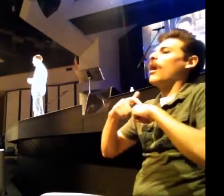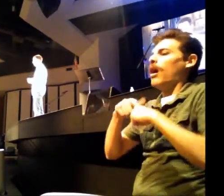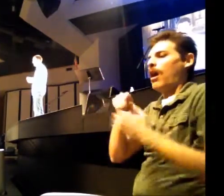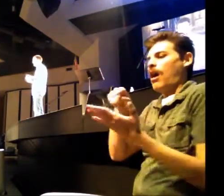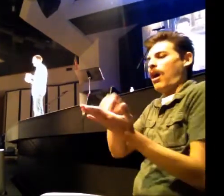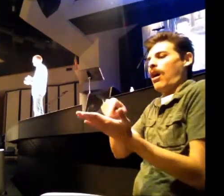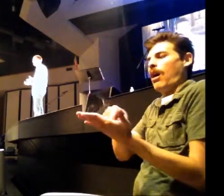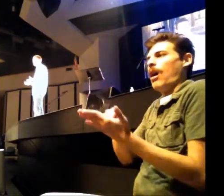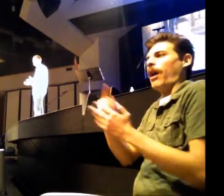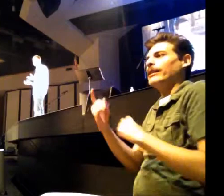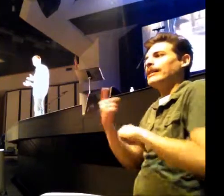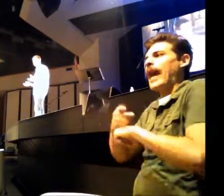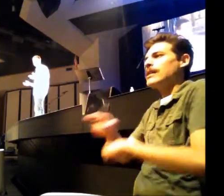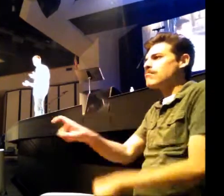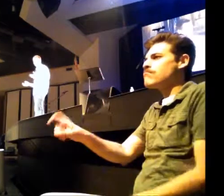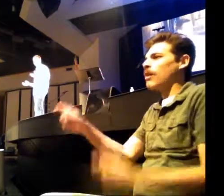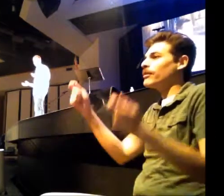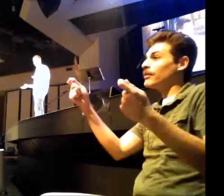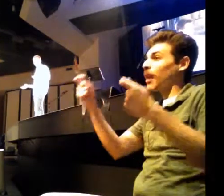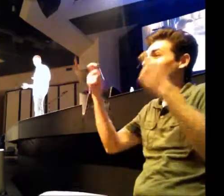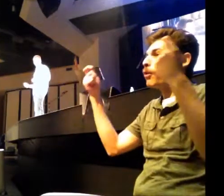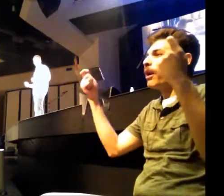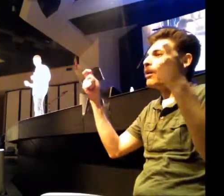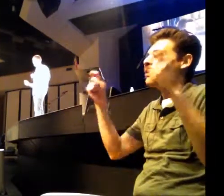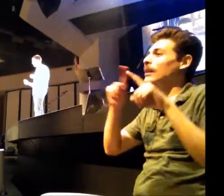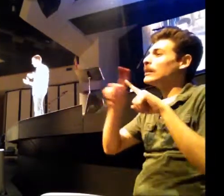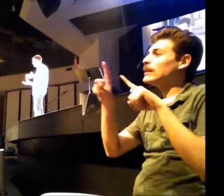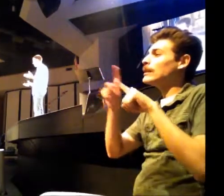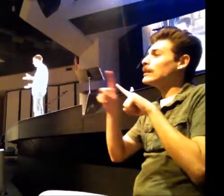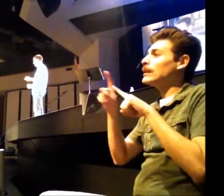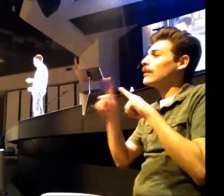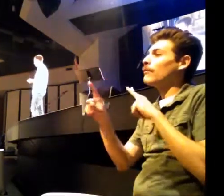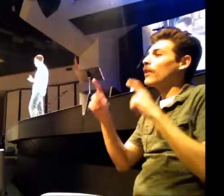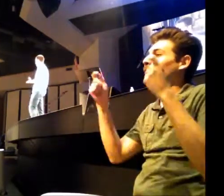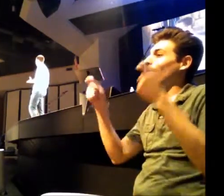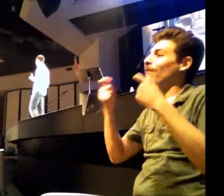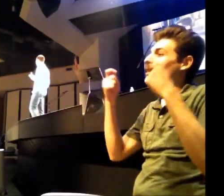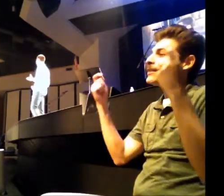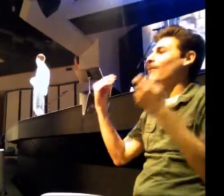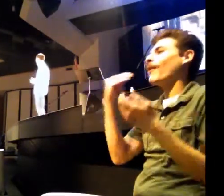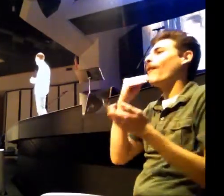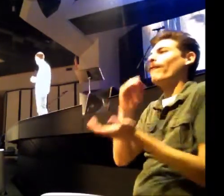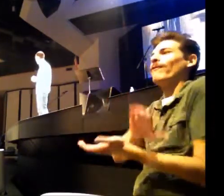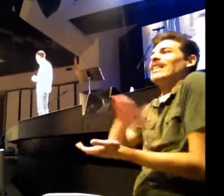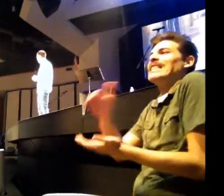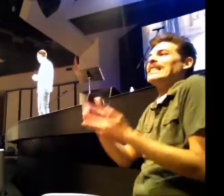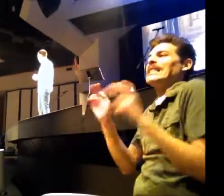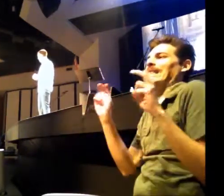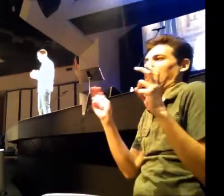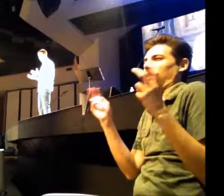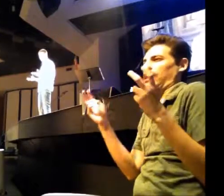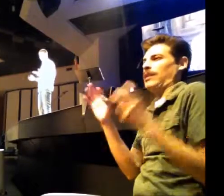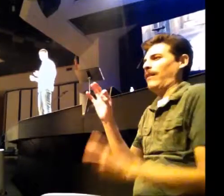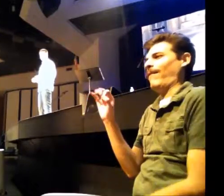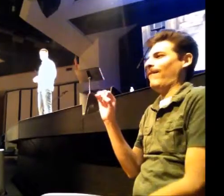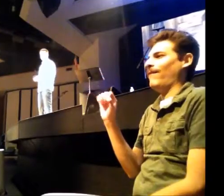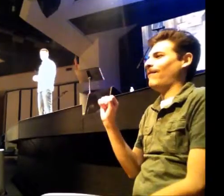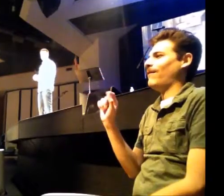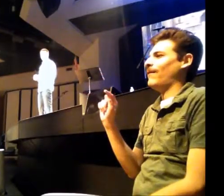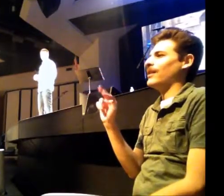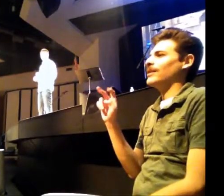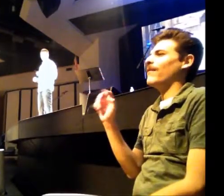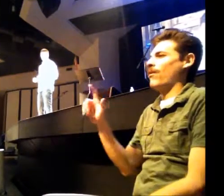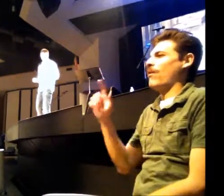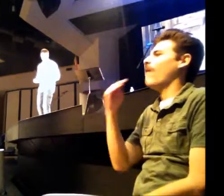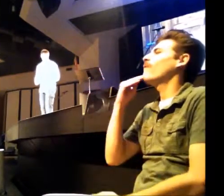commands of Israel that they're to celebrate these three different festivals, or as the Bible often refers to them, feasts throughout the year. And during these feasts, they're to